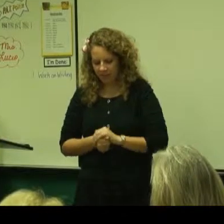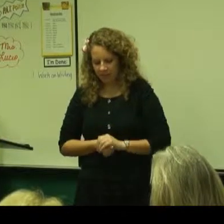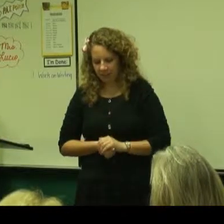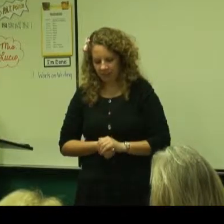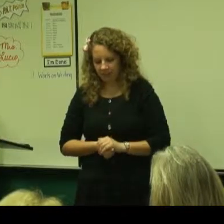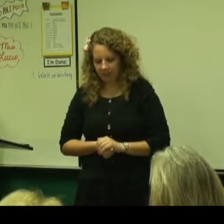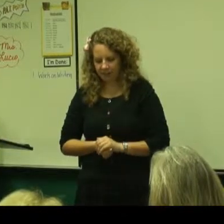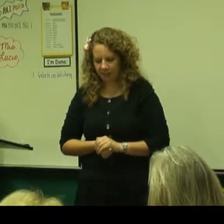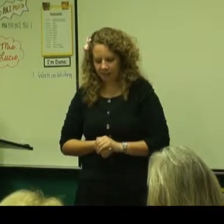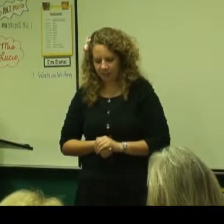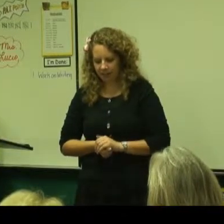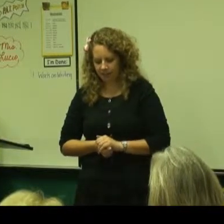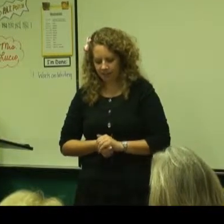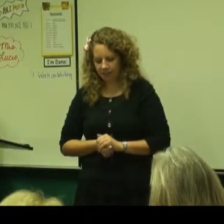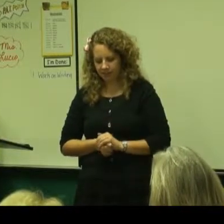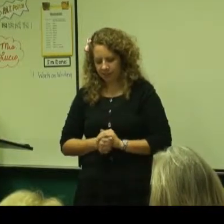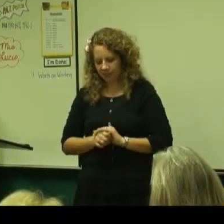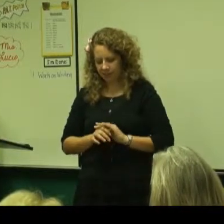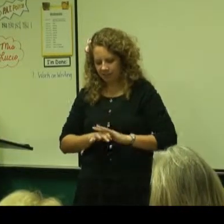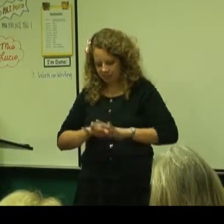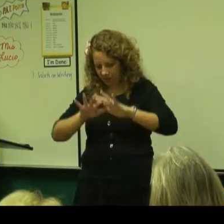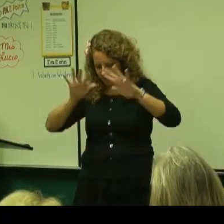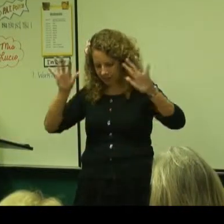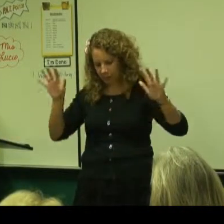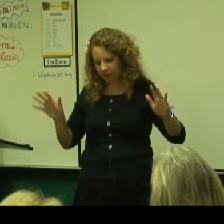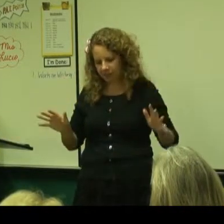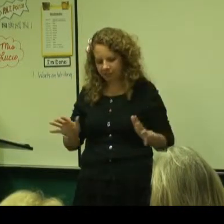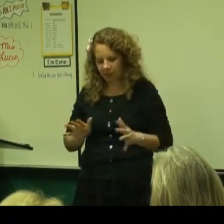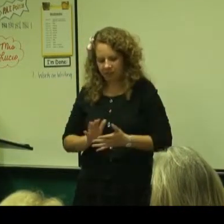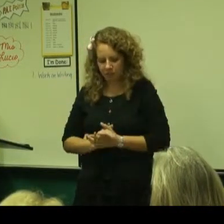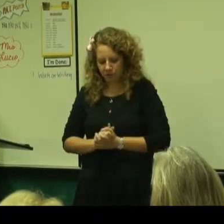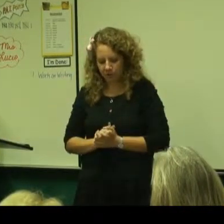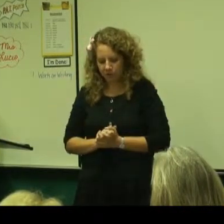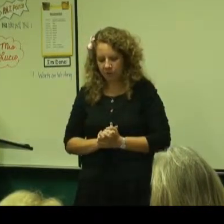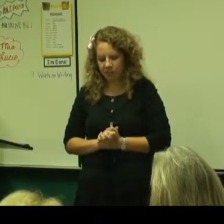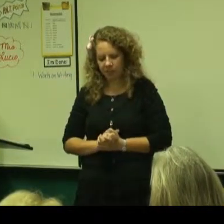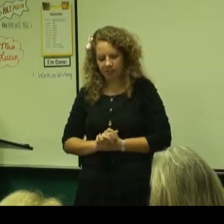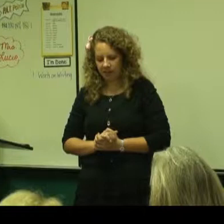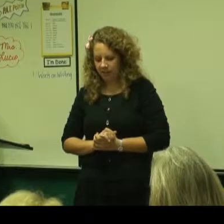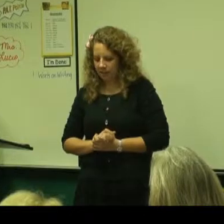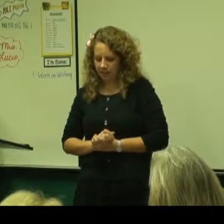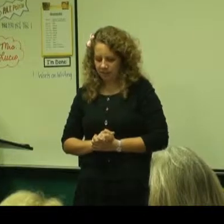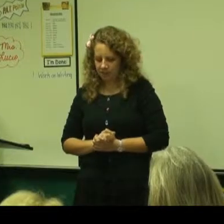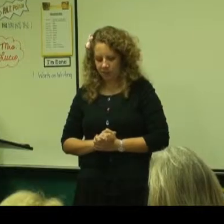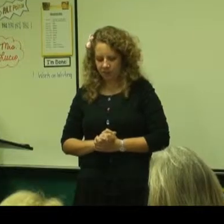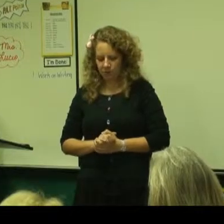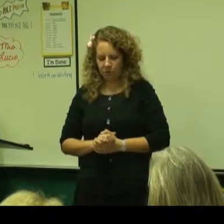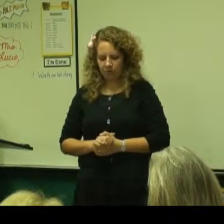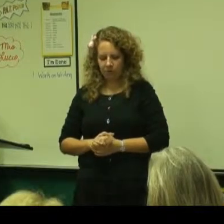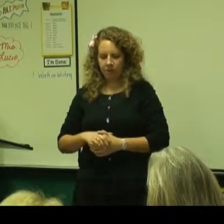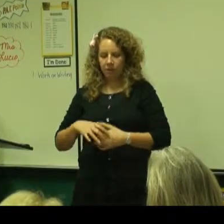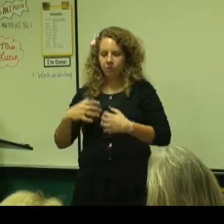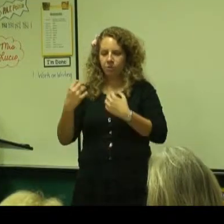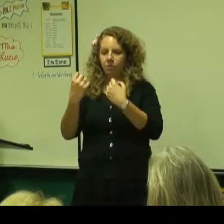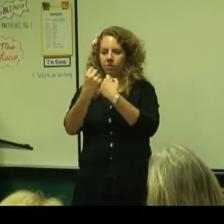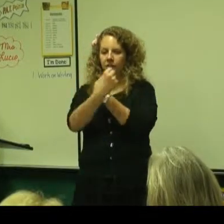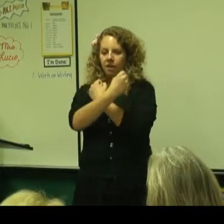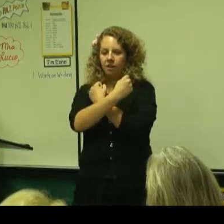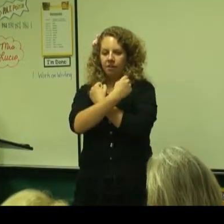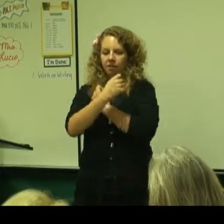And then love does not keep locked inside, like it doesn't lock everybody else out and ignore it. So I said love does not ignore. So love, okay,